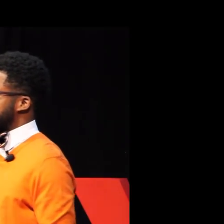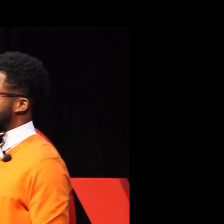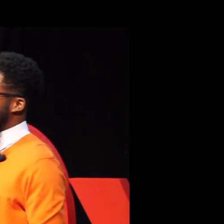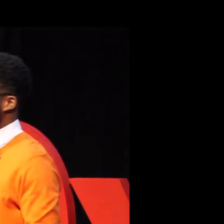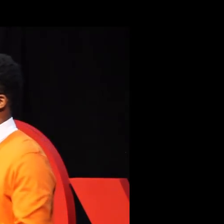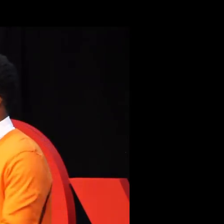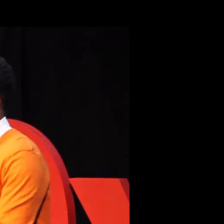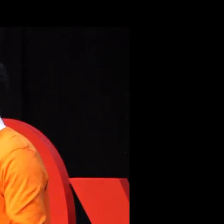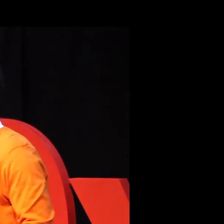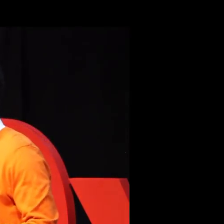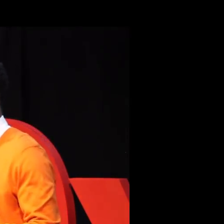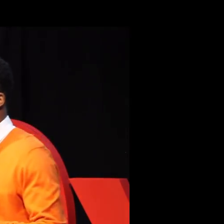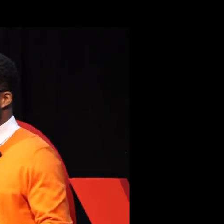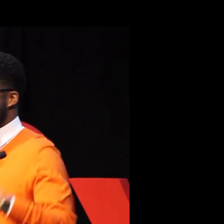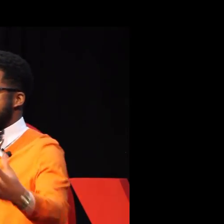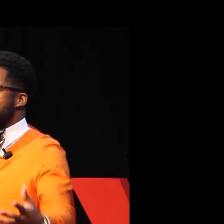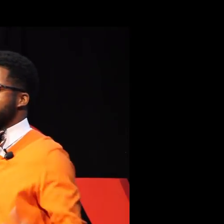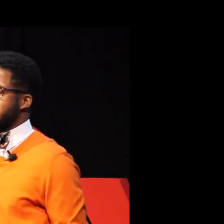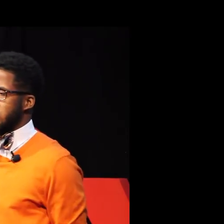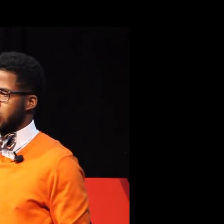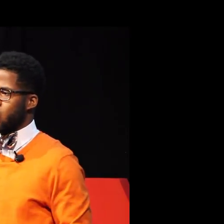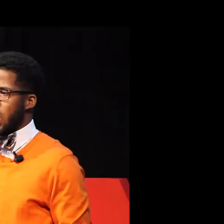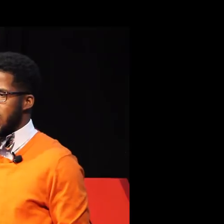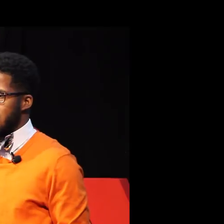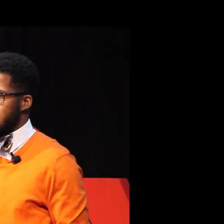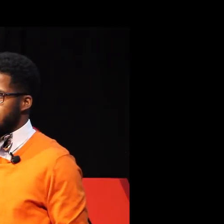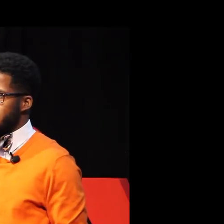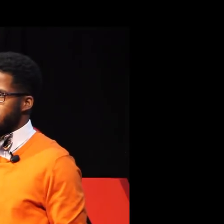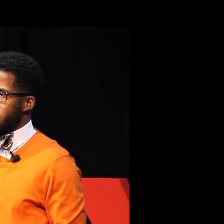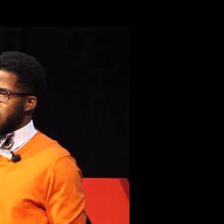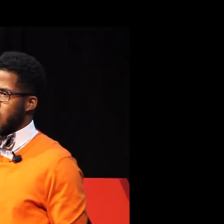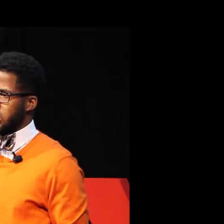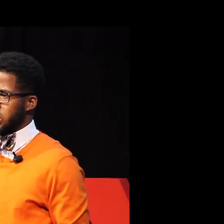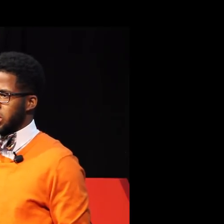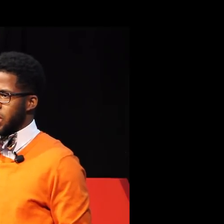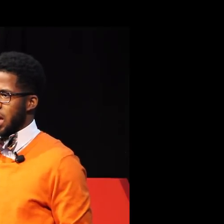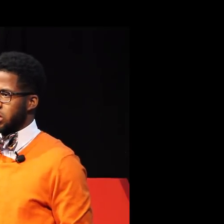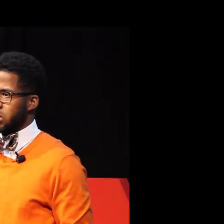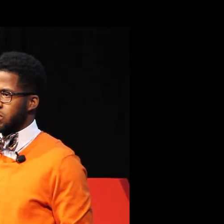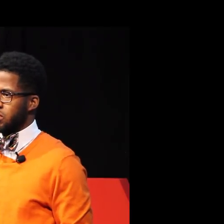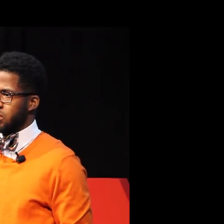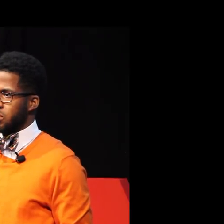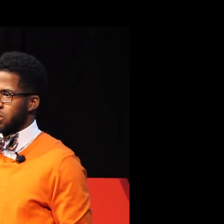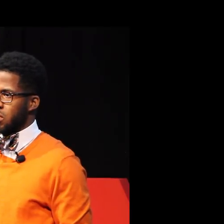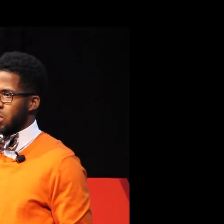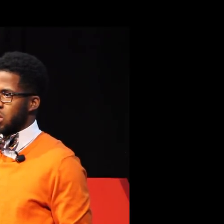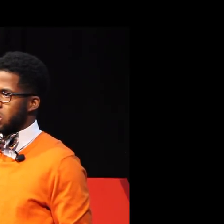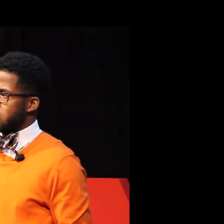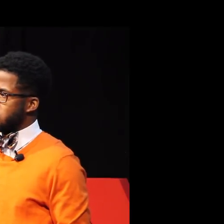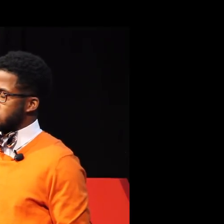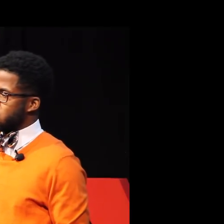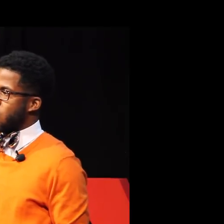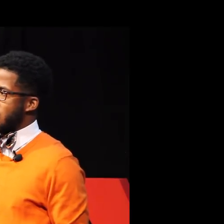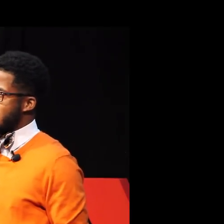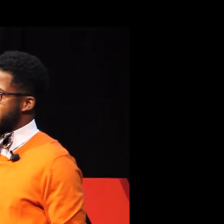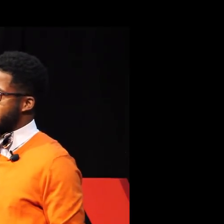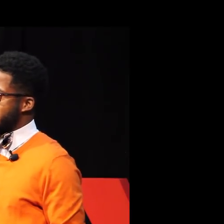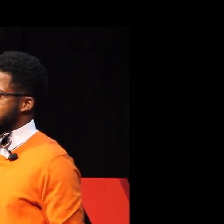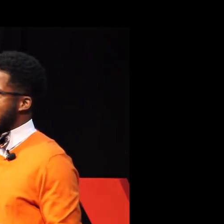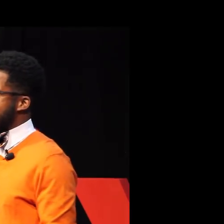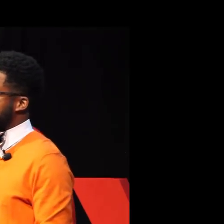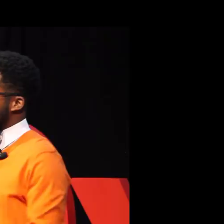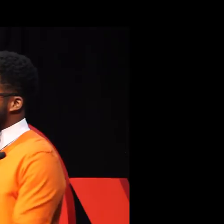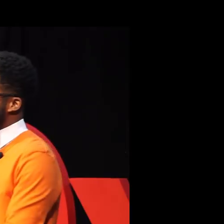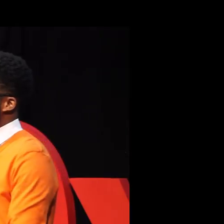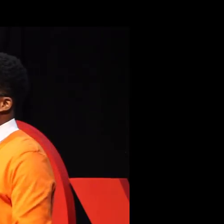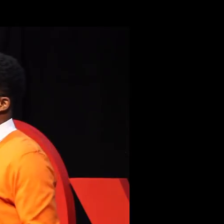leaders, teachers, doctors, and heroes just waiting for their questions to be answered, just waiting